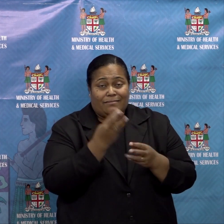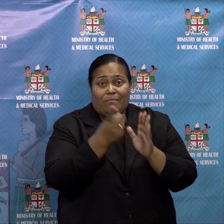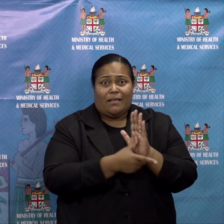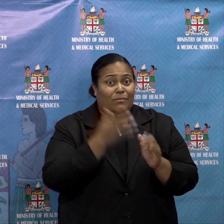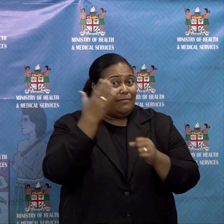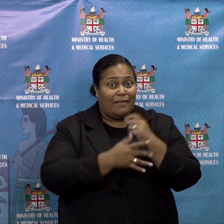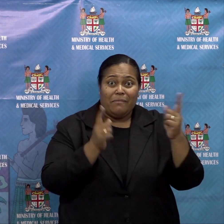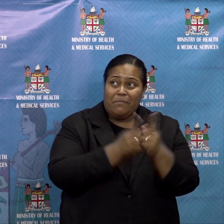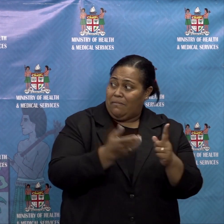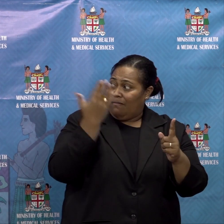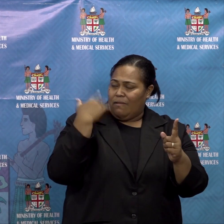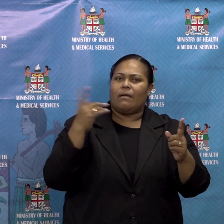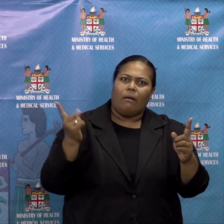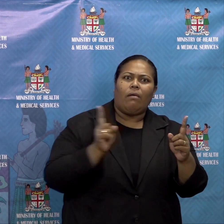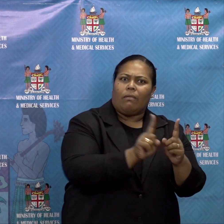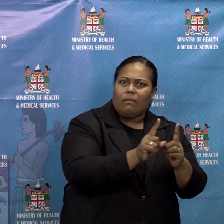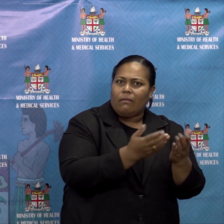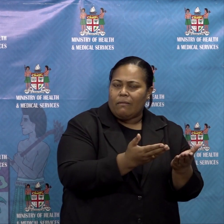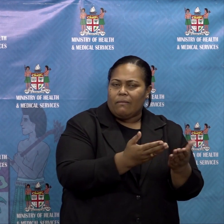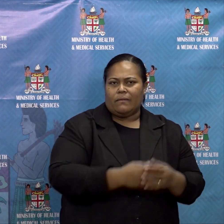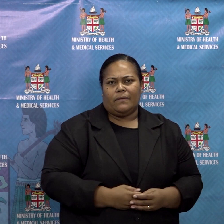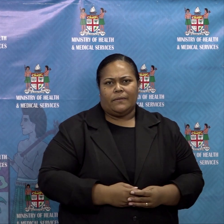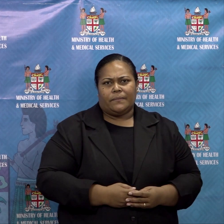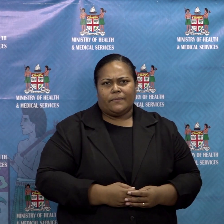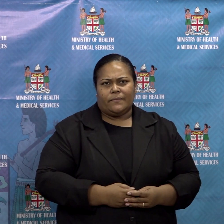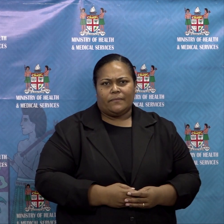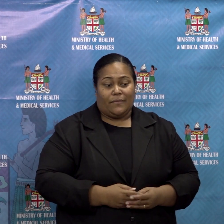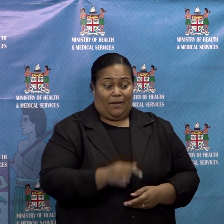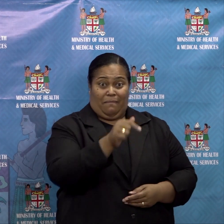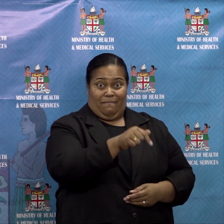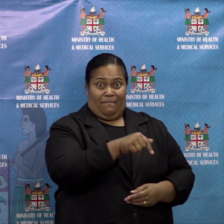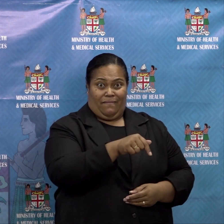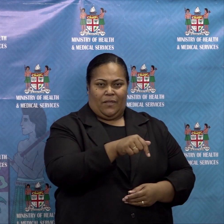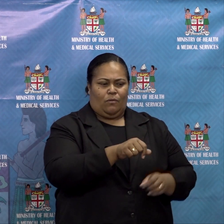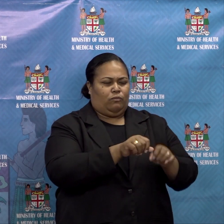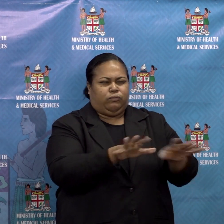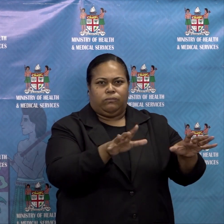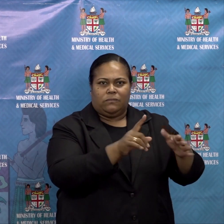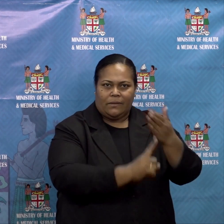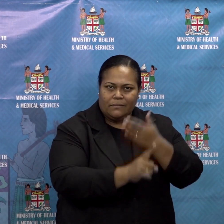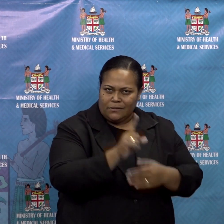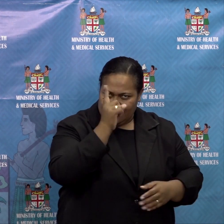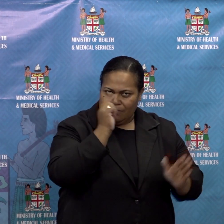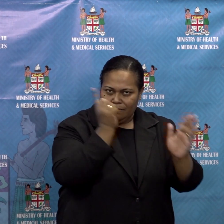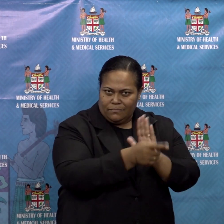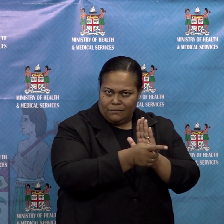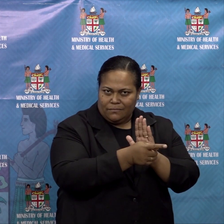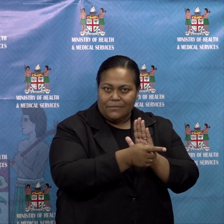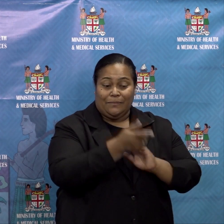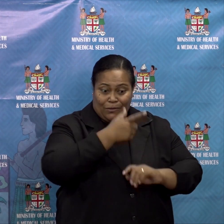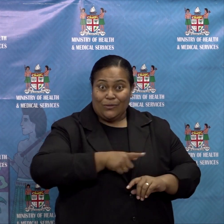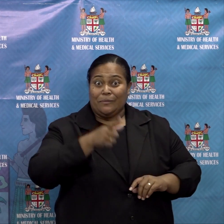before. But they set the perfect stage for a super spreader event. They allow people to